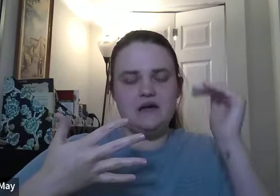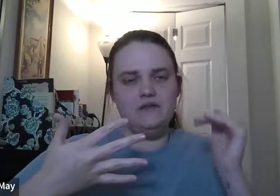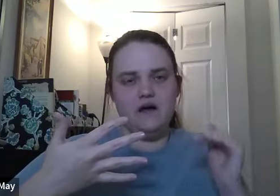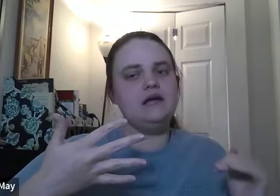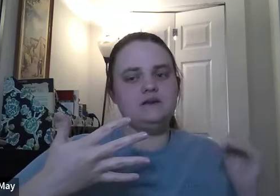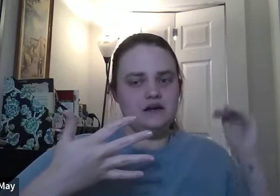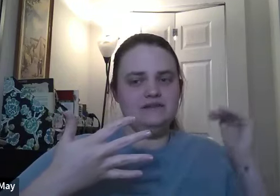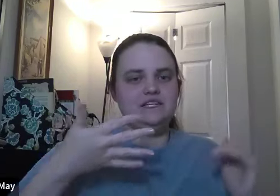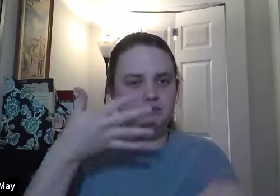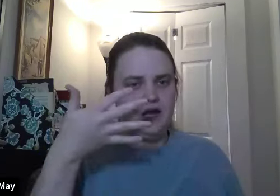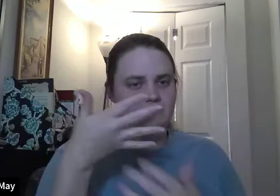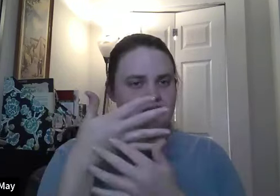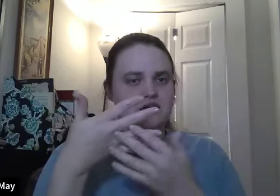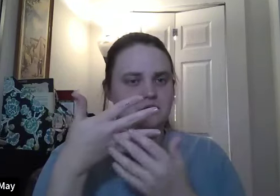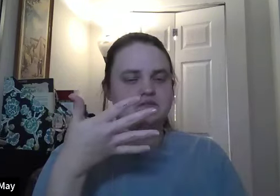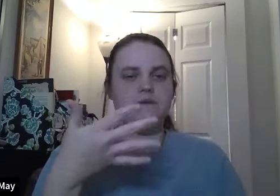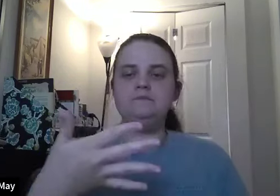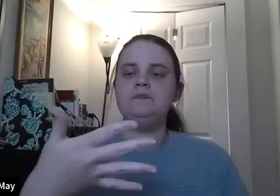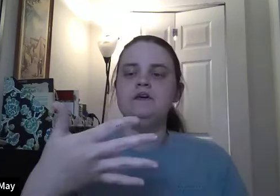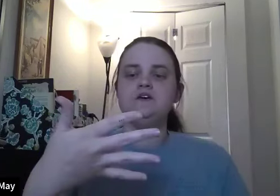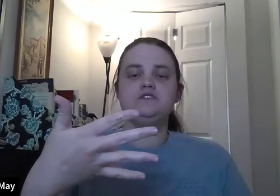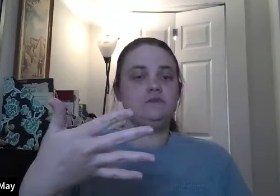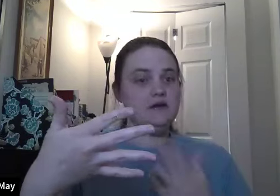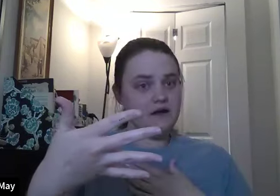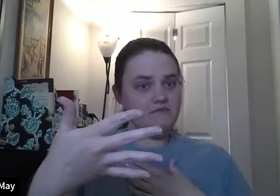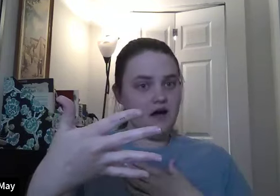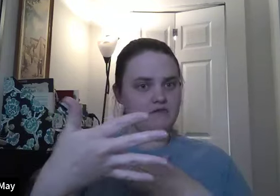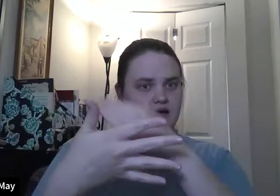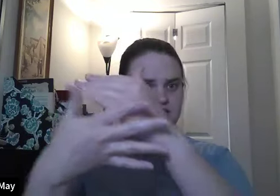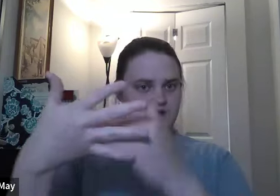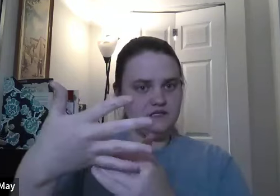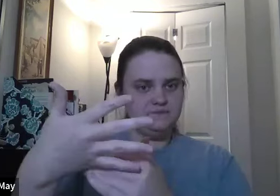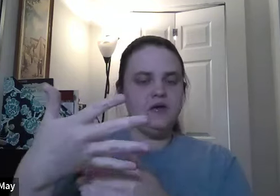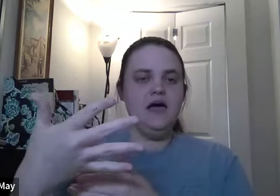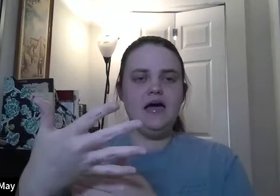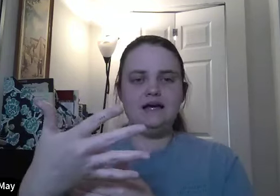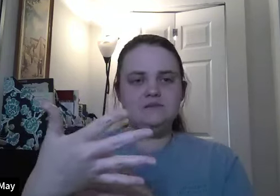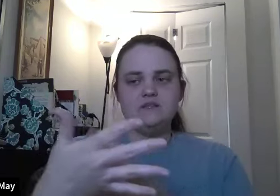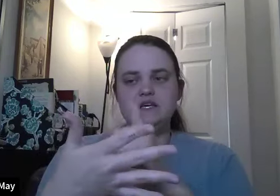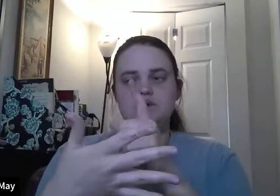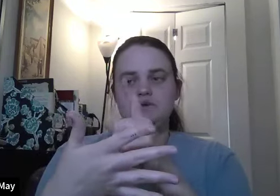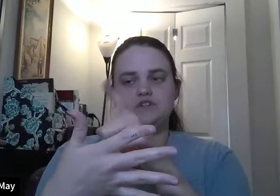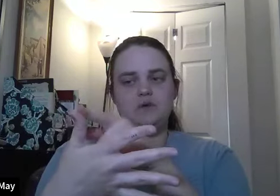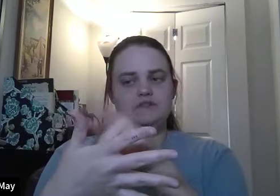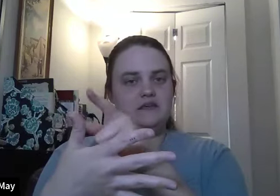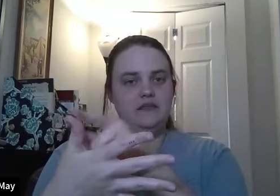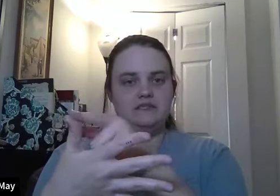the line and kind of listing, you would have it this sideways way. So for me, of my 5, I do this. And I typically will start with saying, like, this is